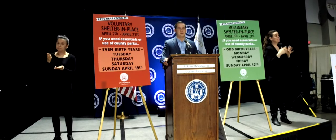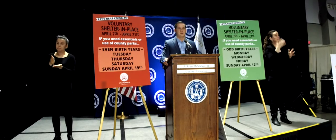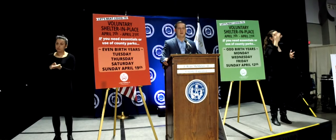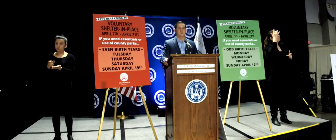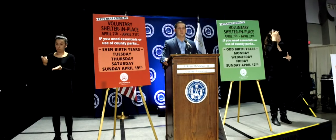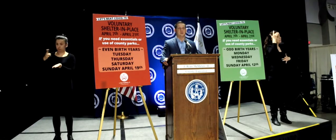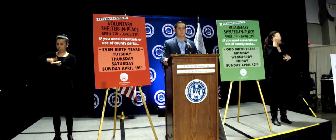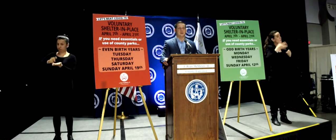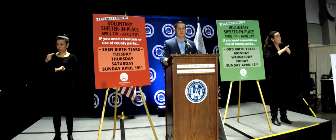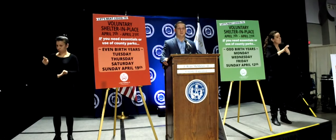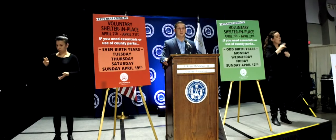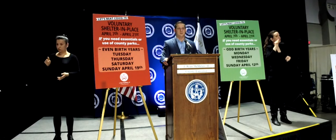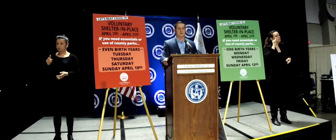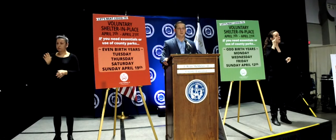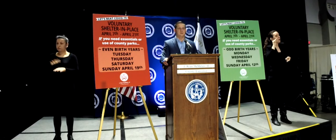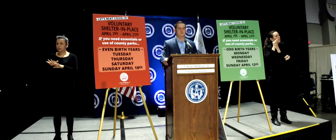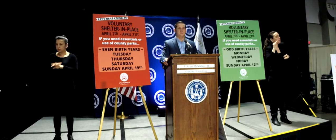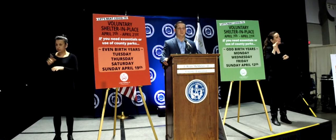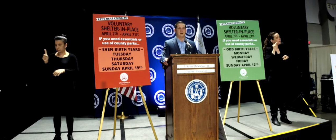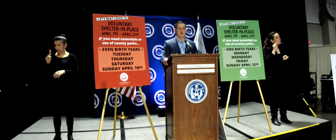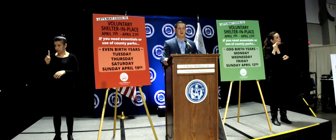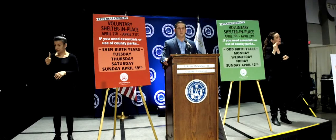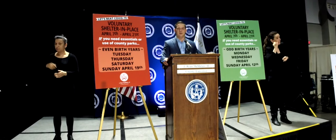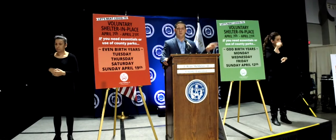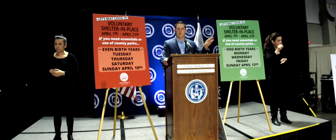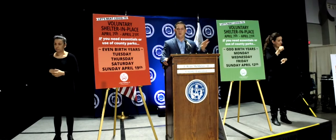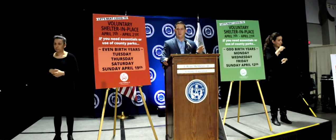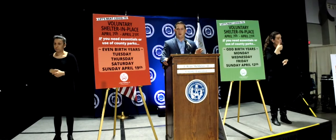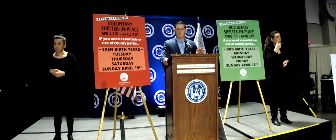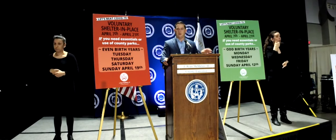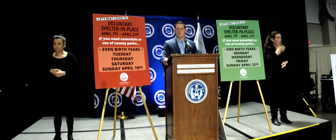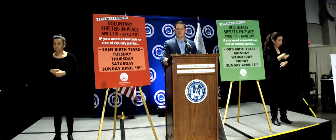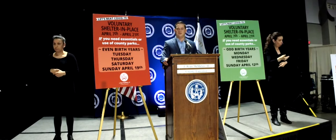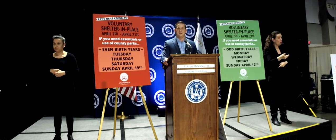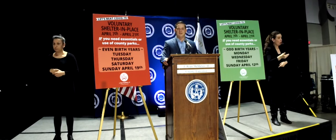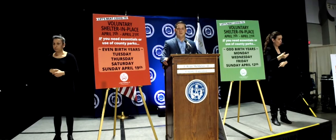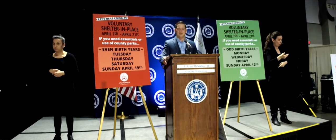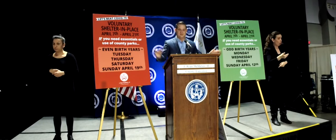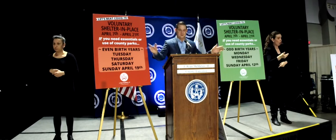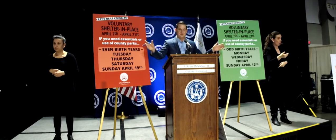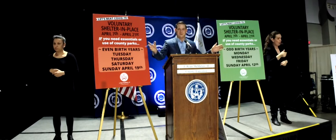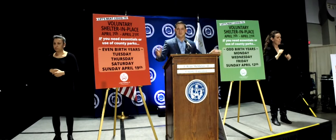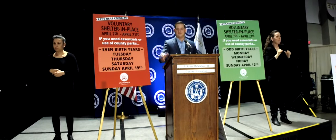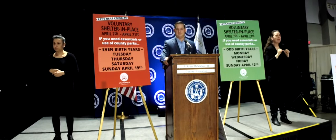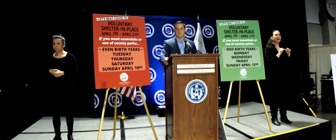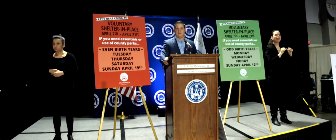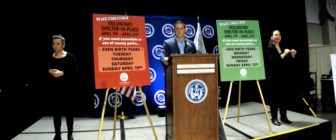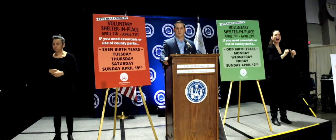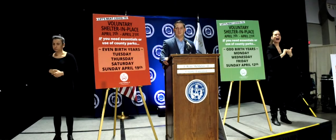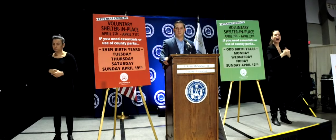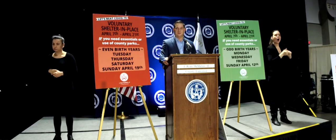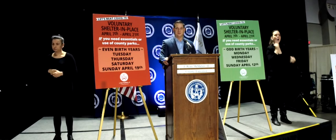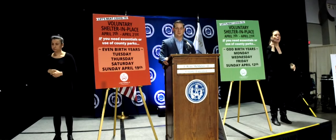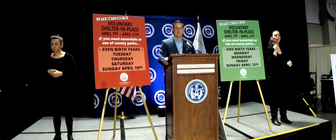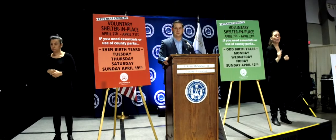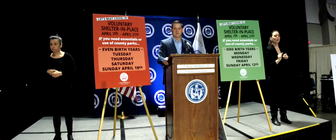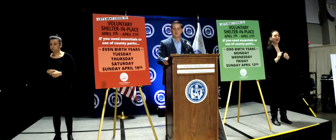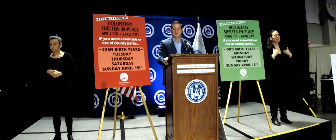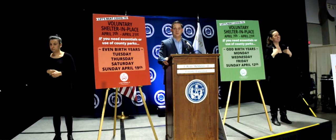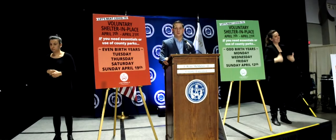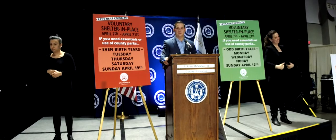could say, wow, that's good. Yeah, it is good, but how do we keep going in the right direction? Let's do this. We'll get